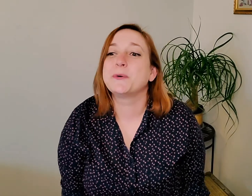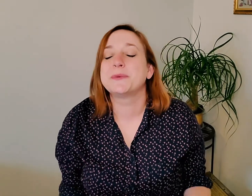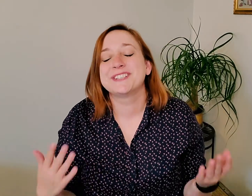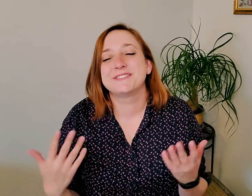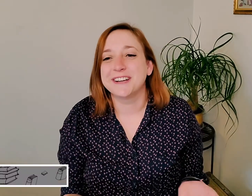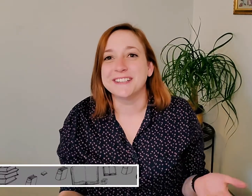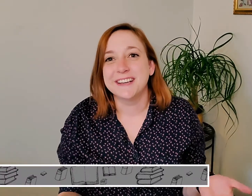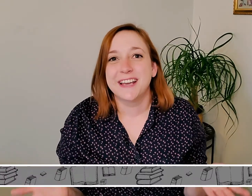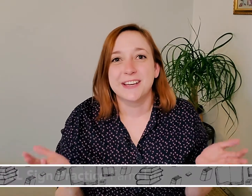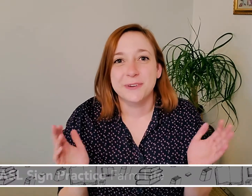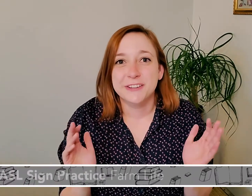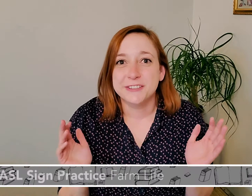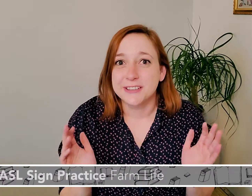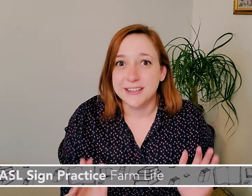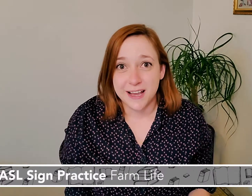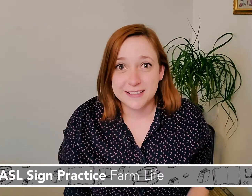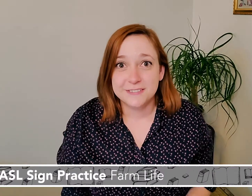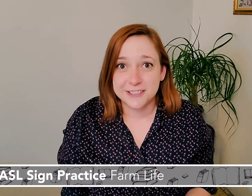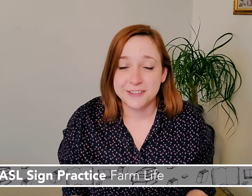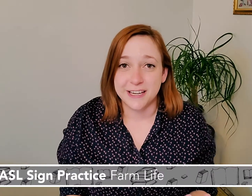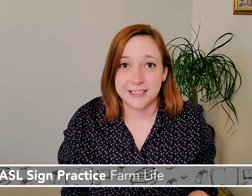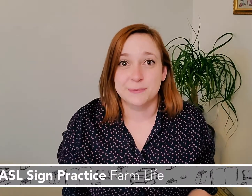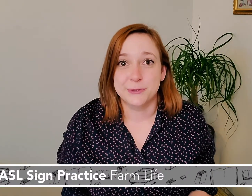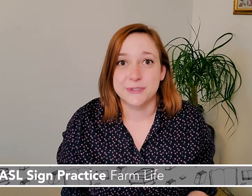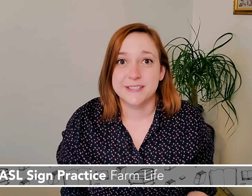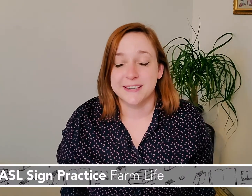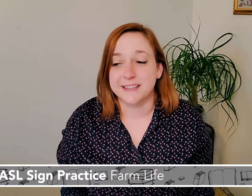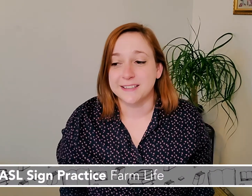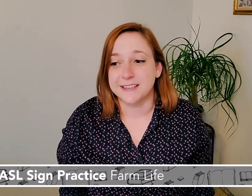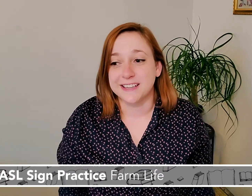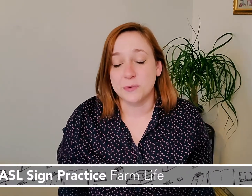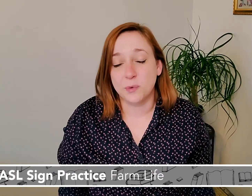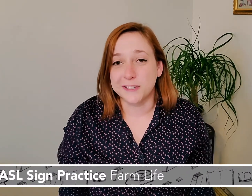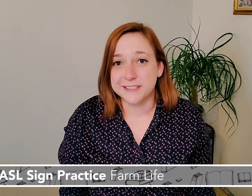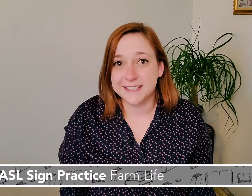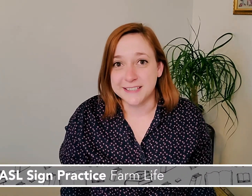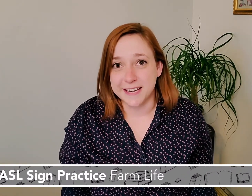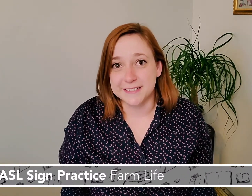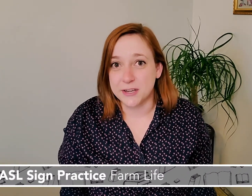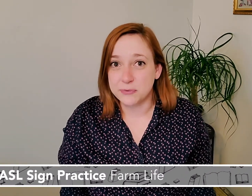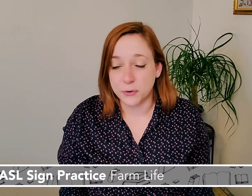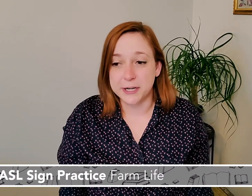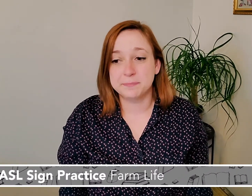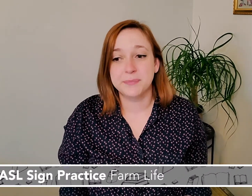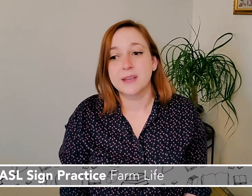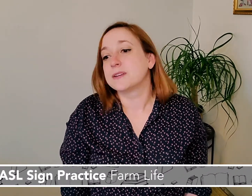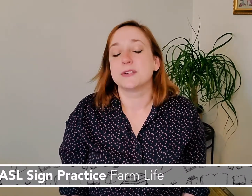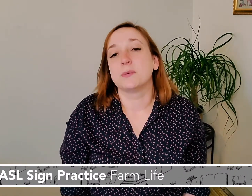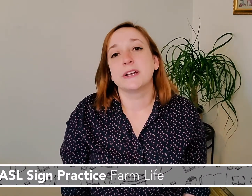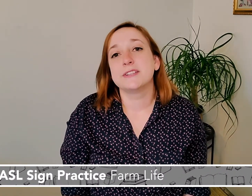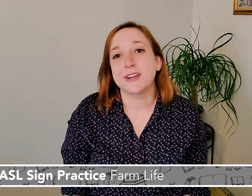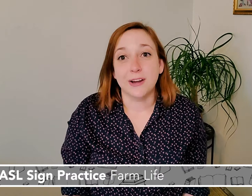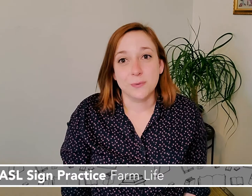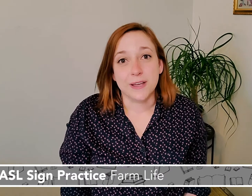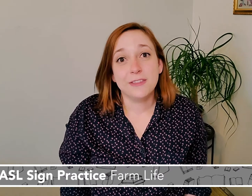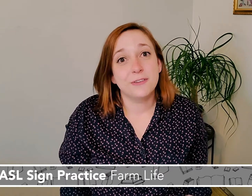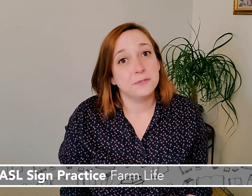much fun, and we learned lots of different animals and words in ASL for it. So we're gonna start with